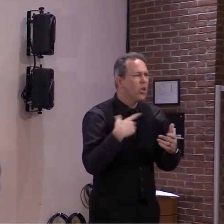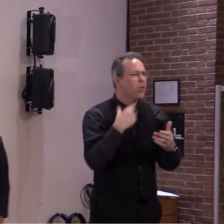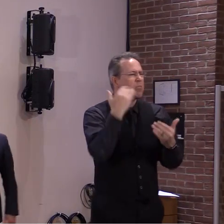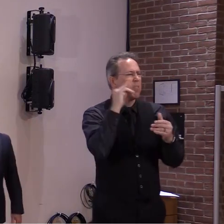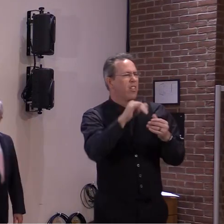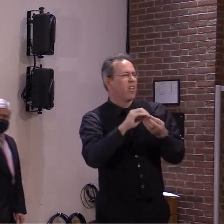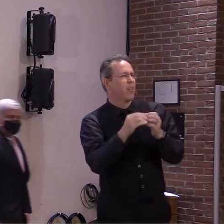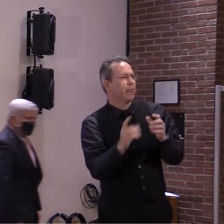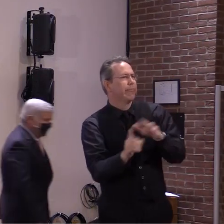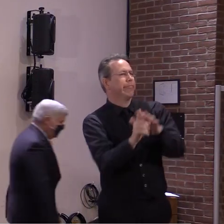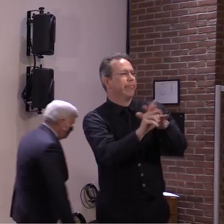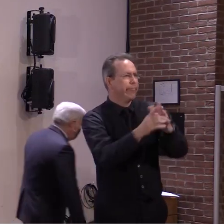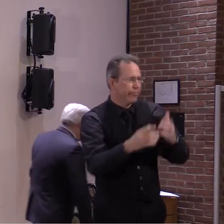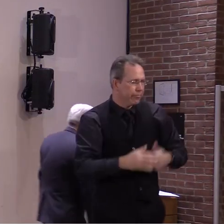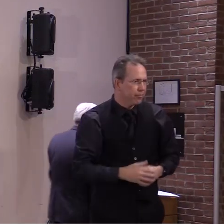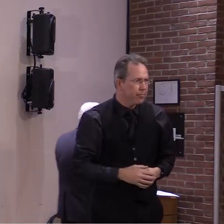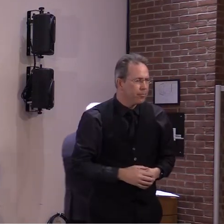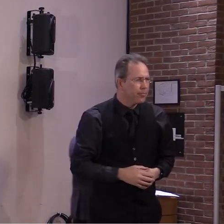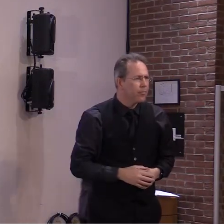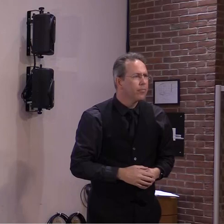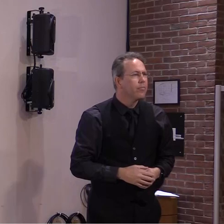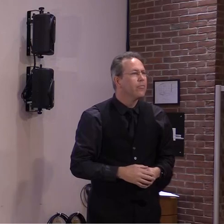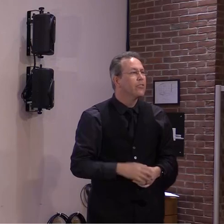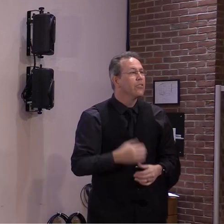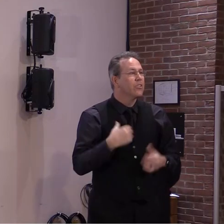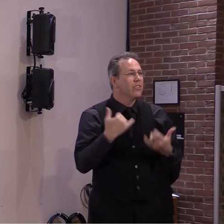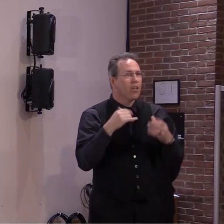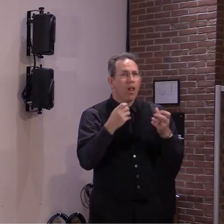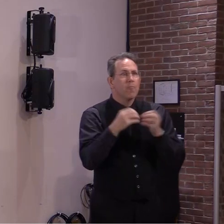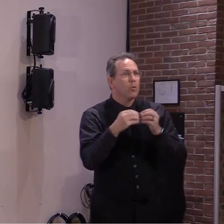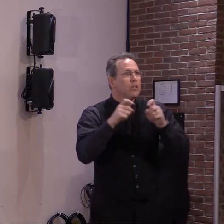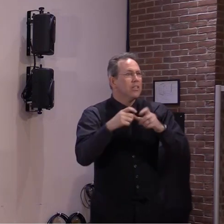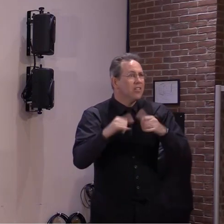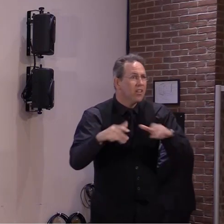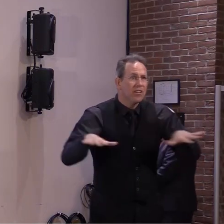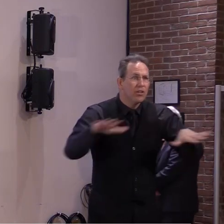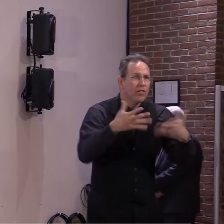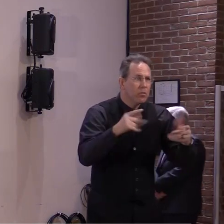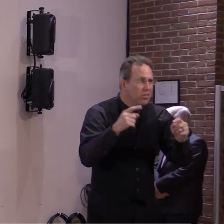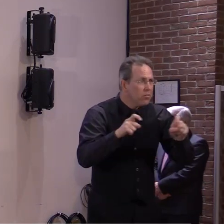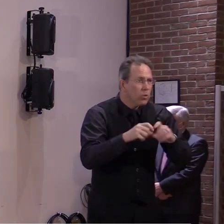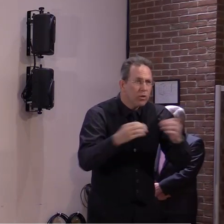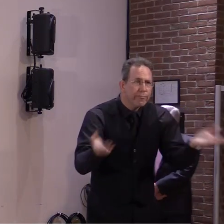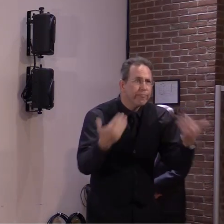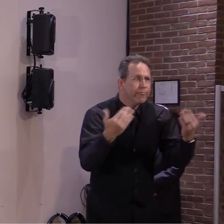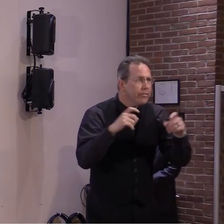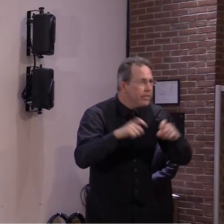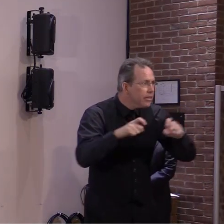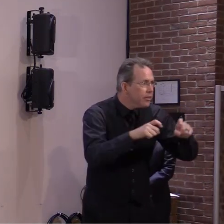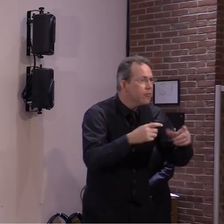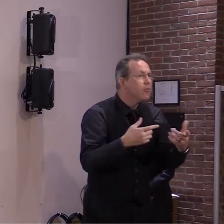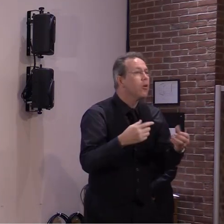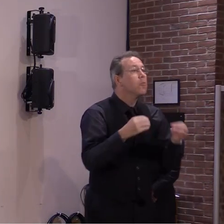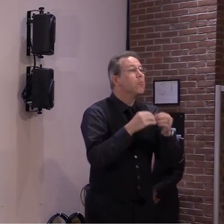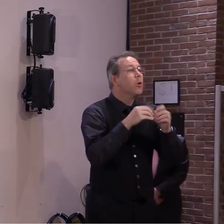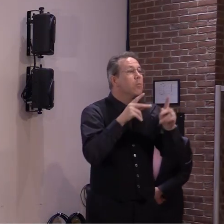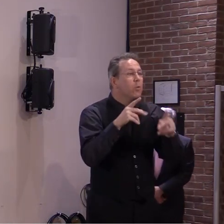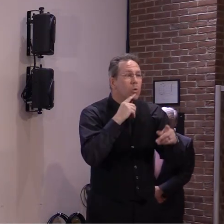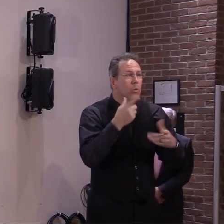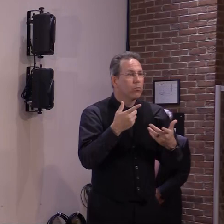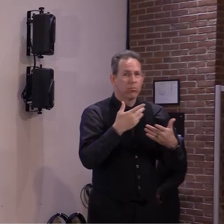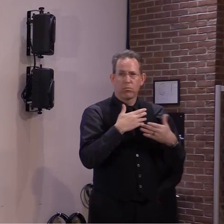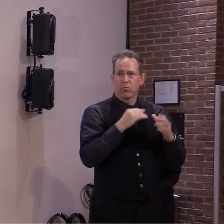it's still a larger number of tests. And yes, there are more people that will be asymptomatic or minimally